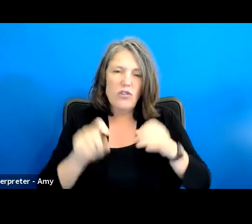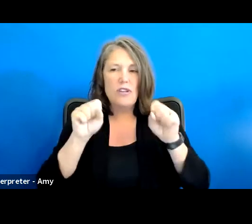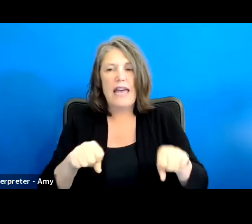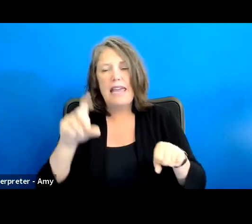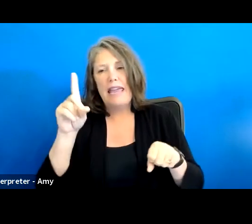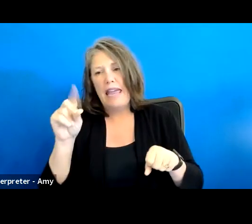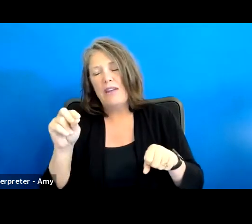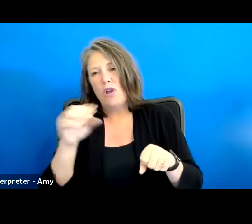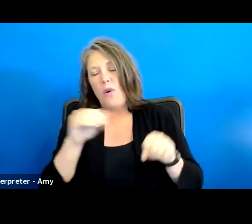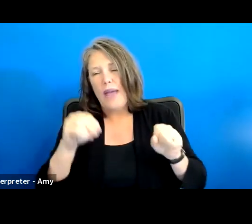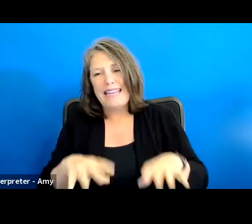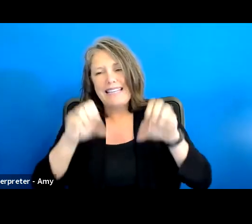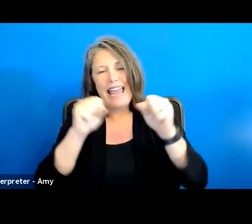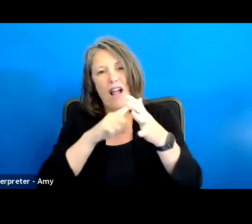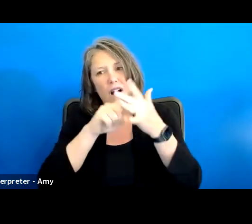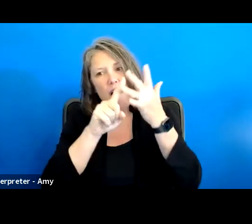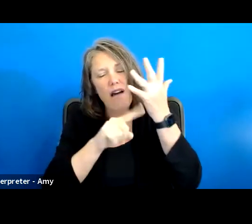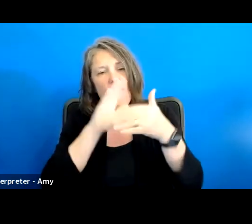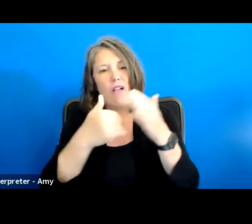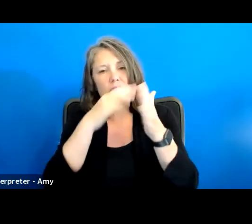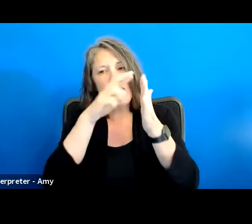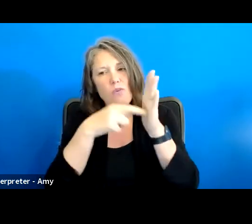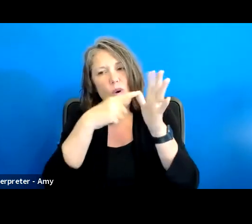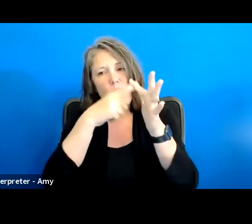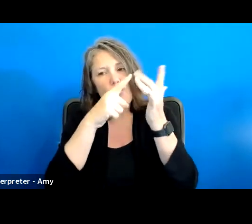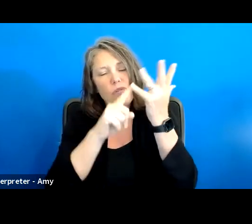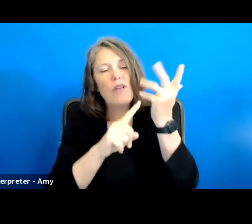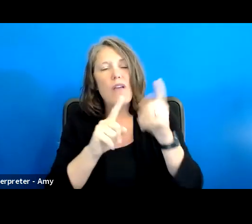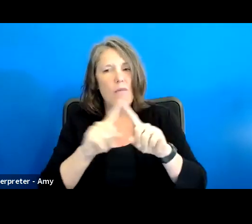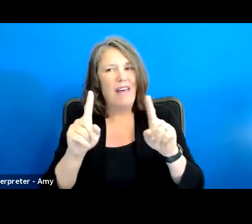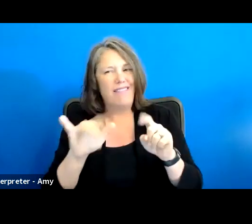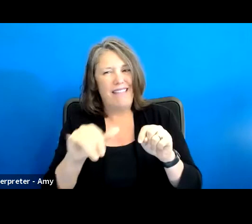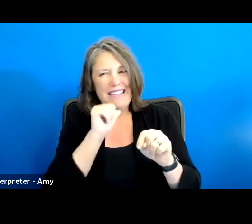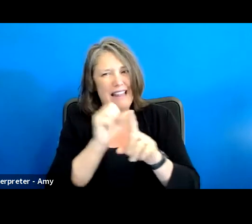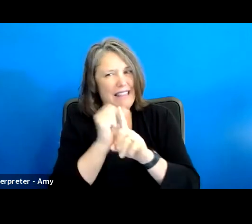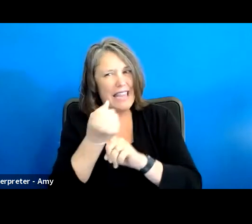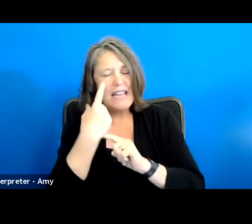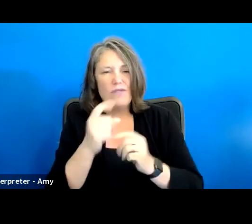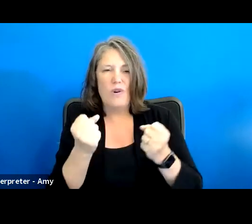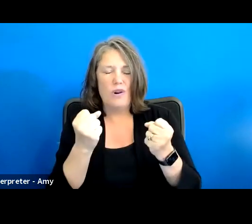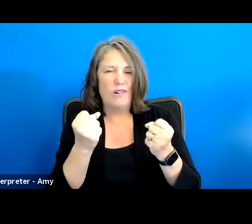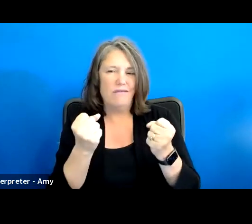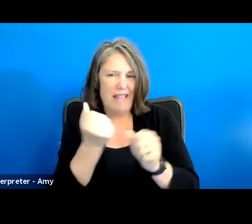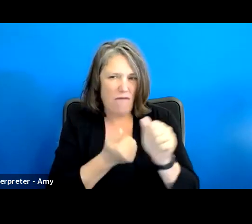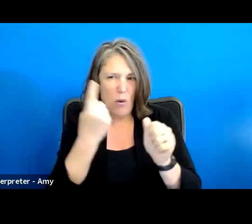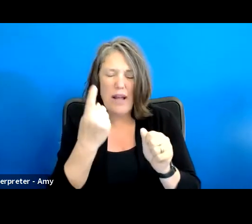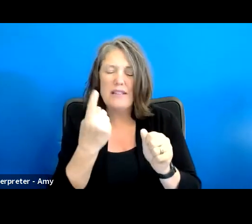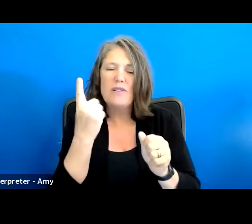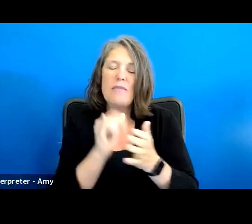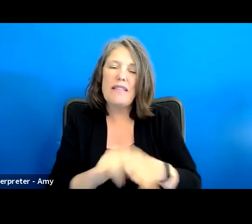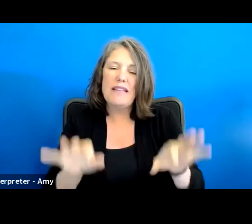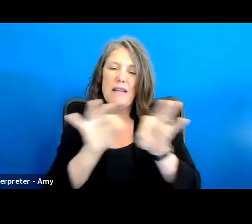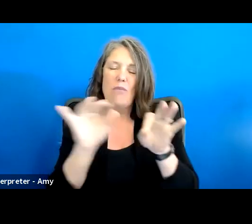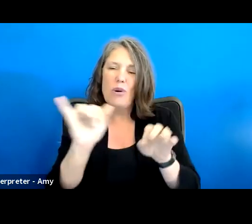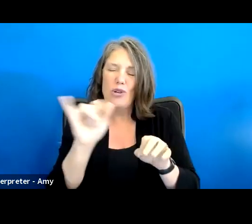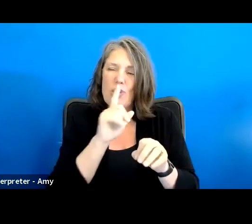do and take on all of these different roles, but that is not the case for everyone. And so something that's really important too